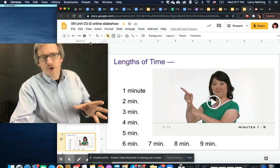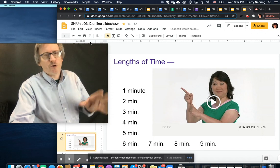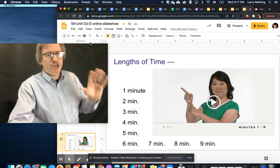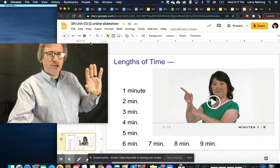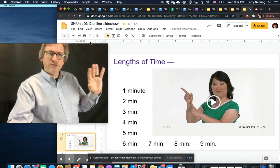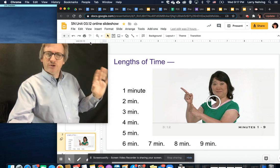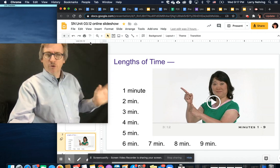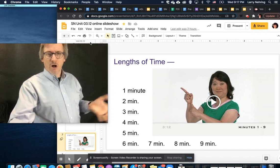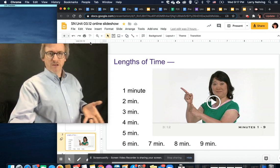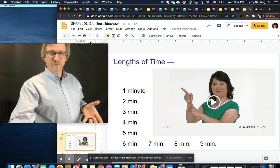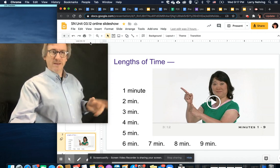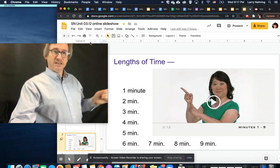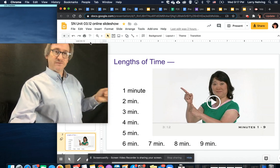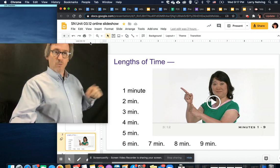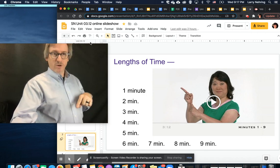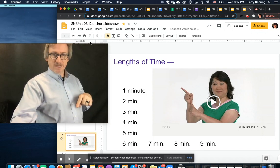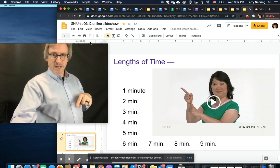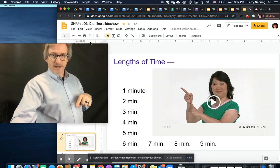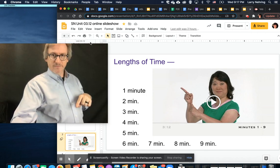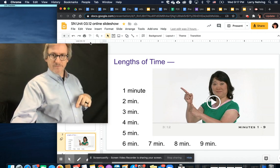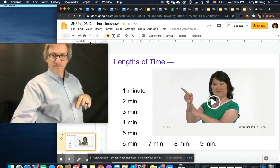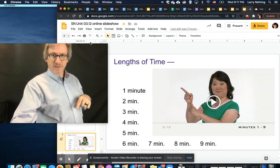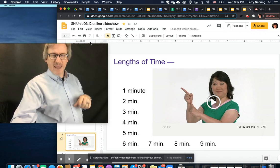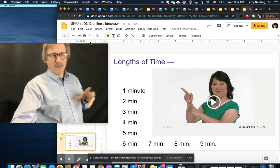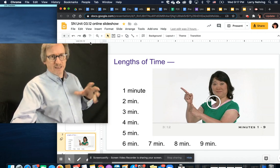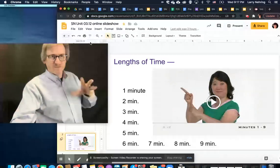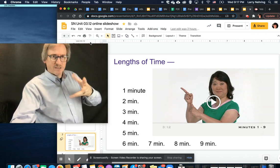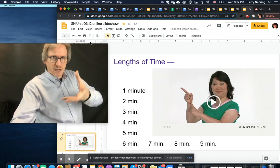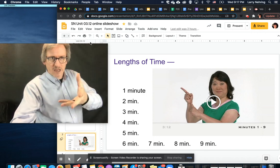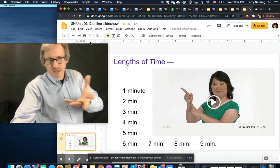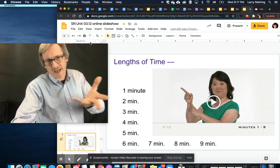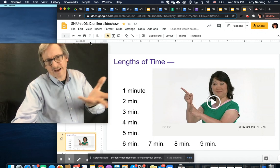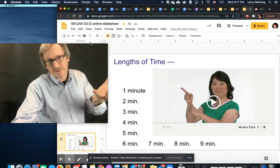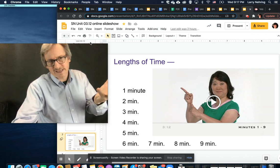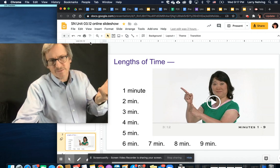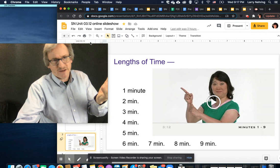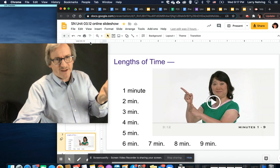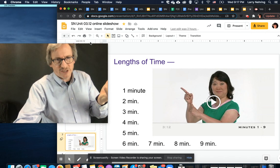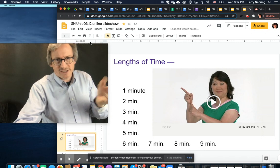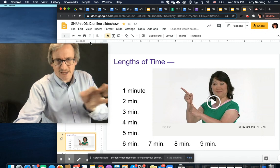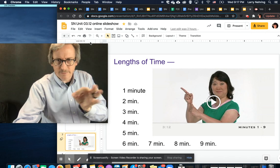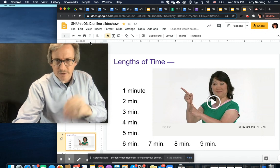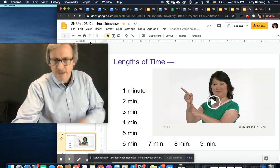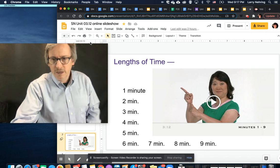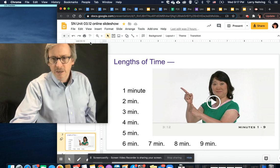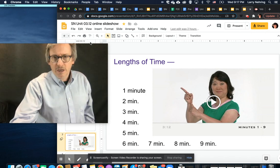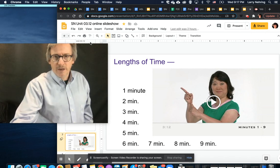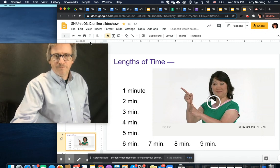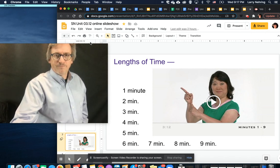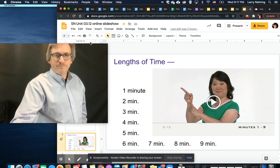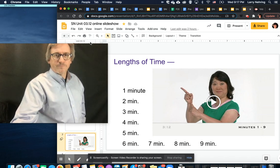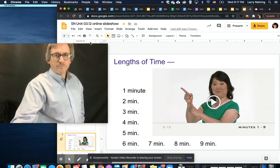Good video where she goes through all of the minutes from 1 to 9 and gives a lot of the same stuff I just said, but